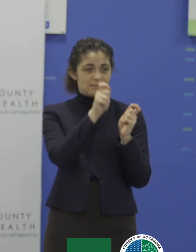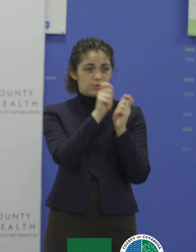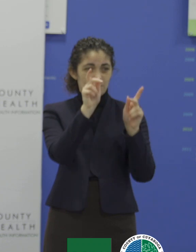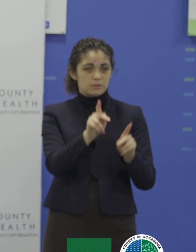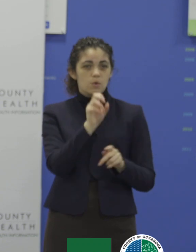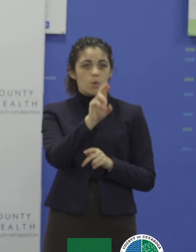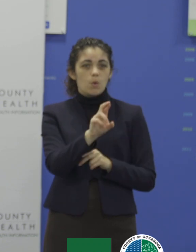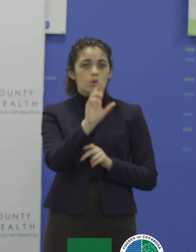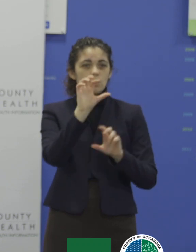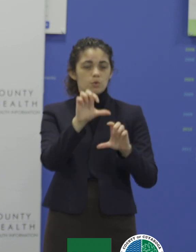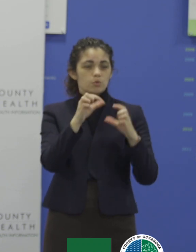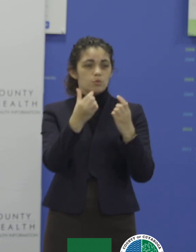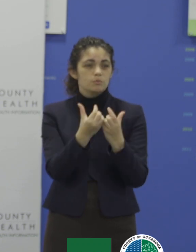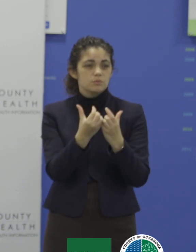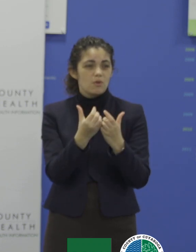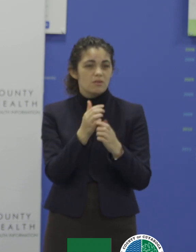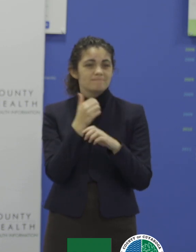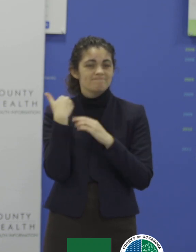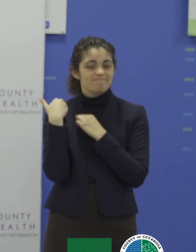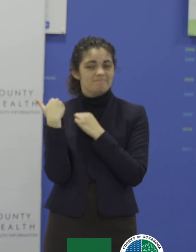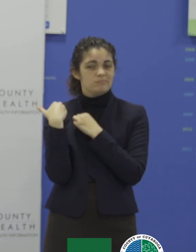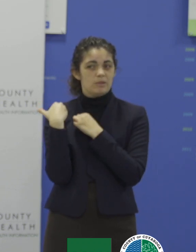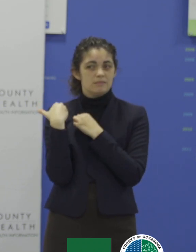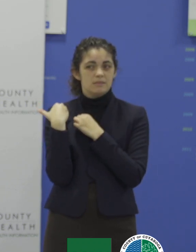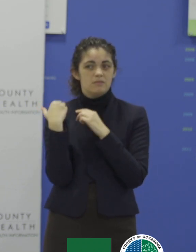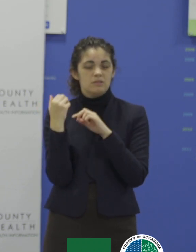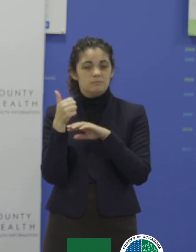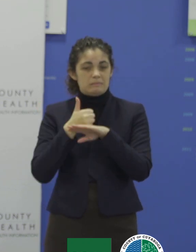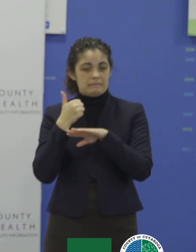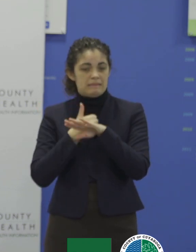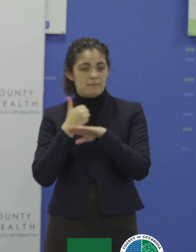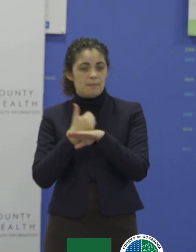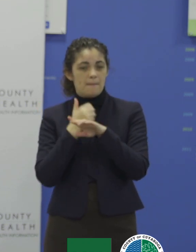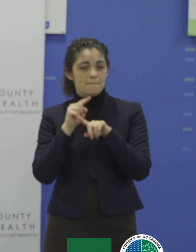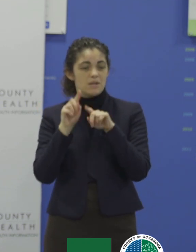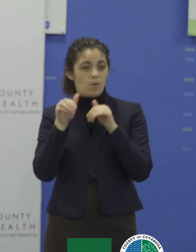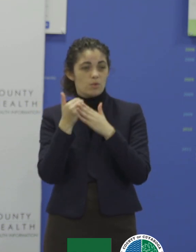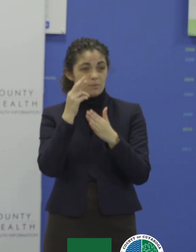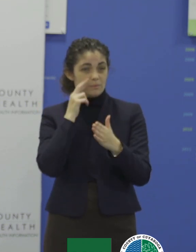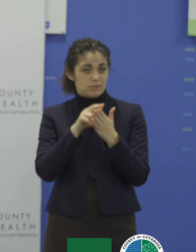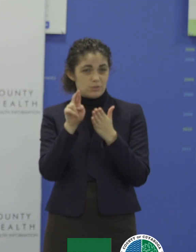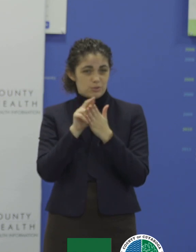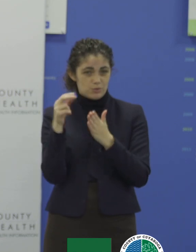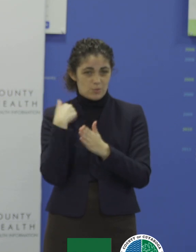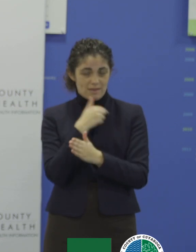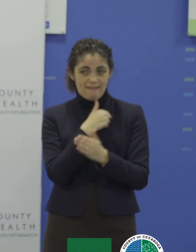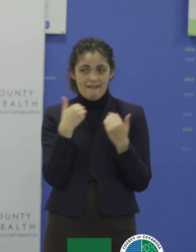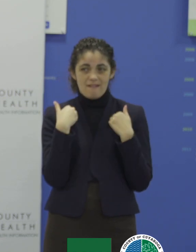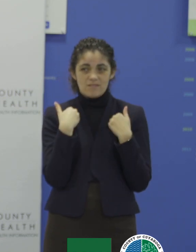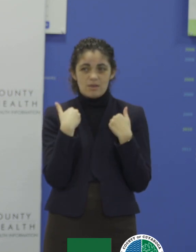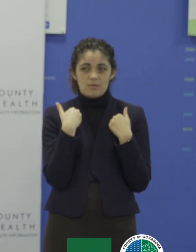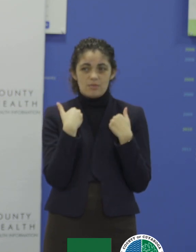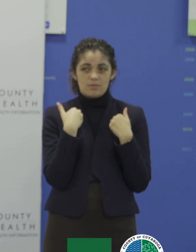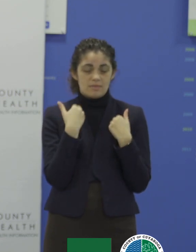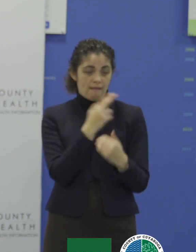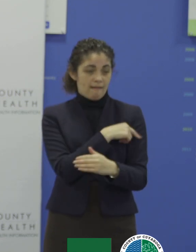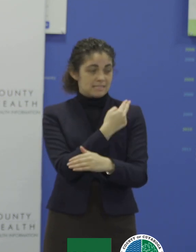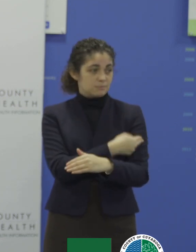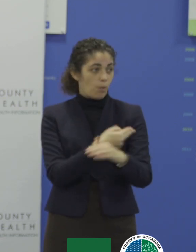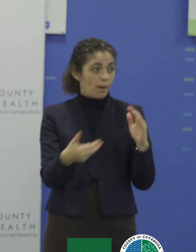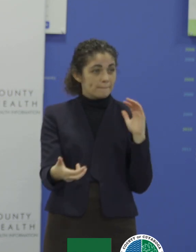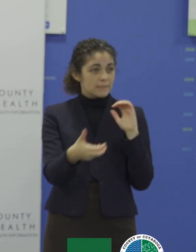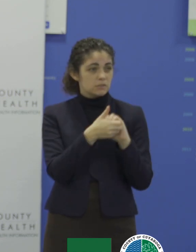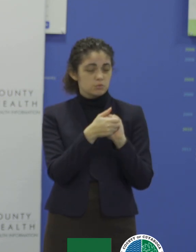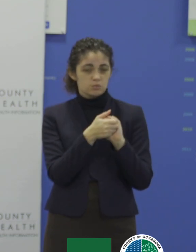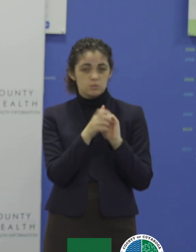person or group's fault, but the reality is that we work with the resources we have, and our hospital partners are really trying to work with us